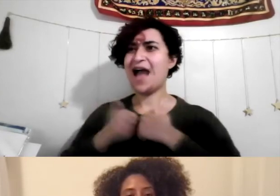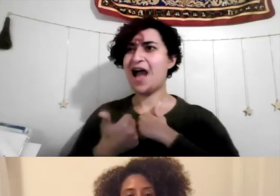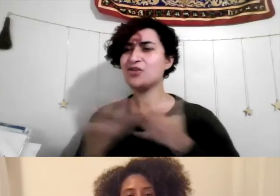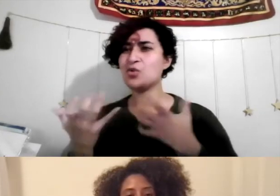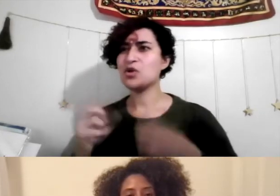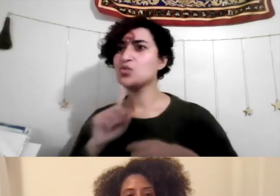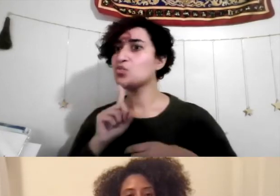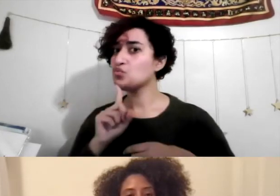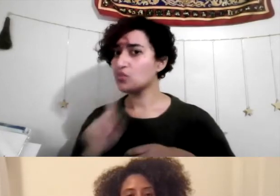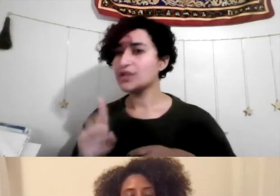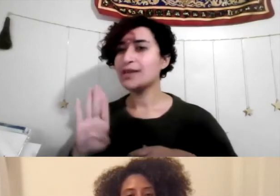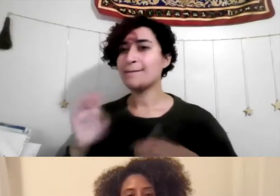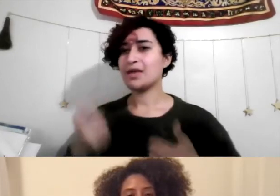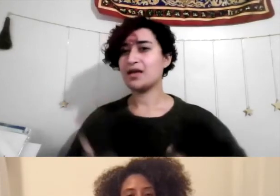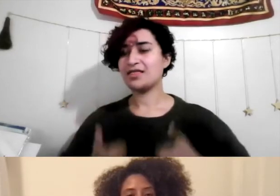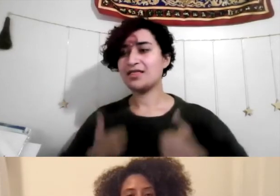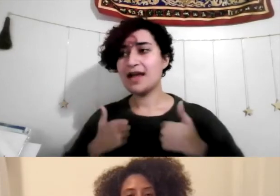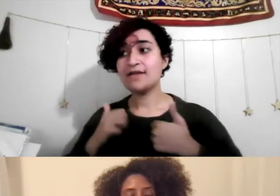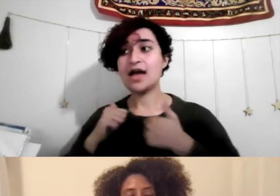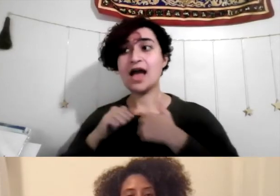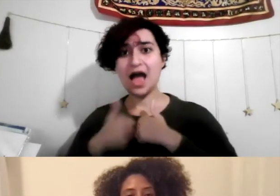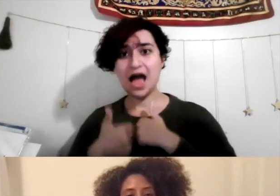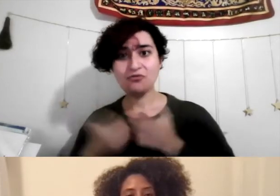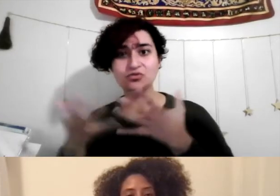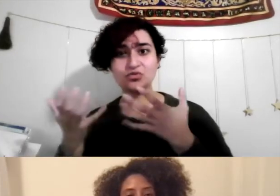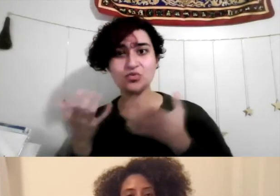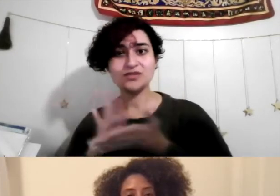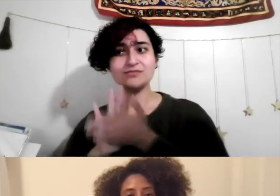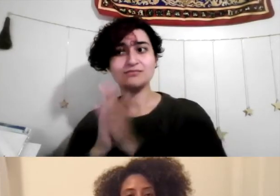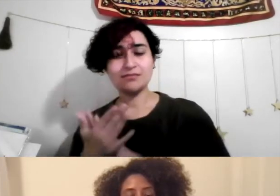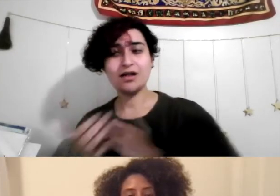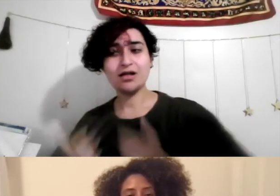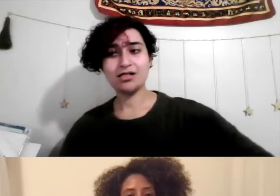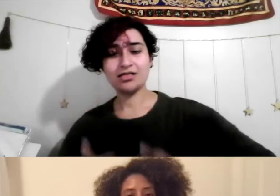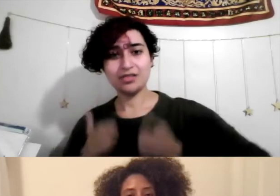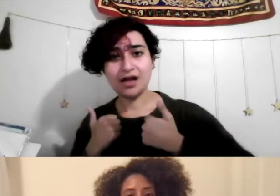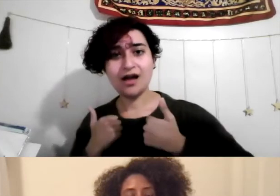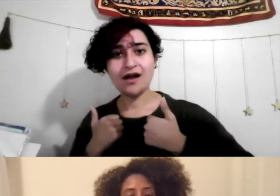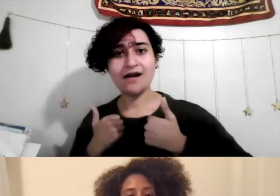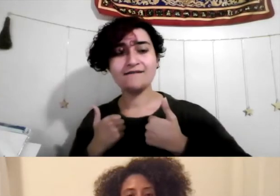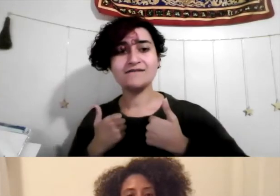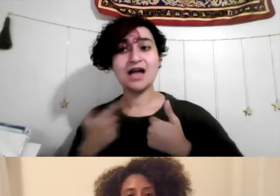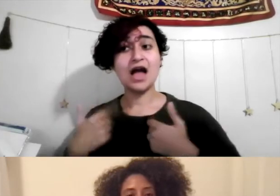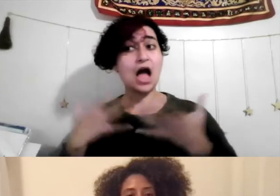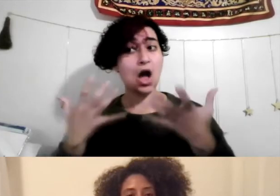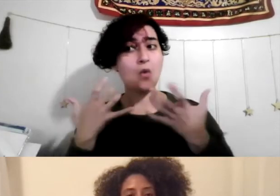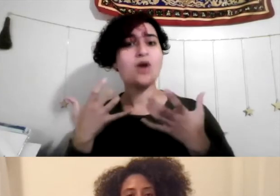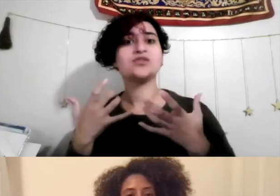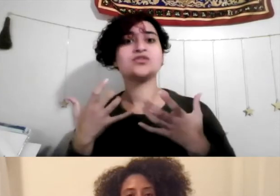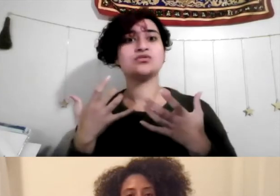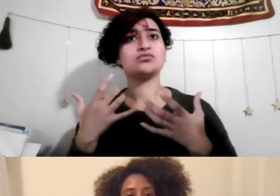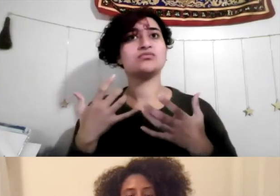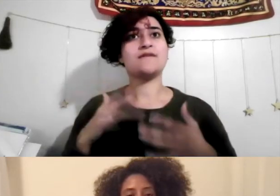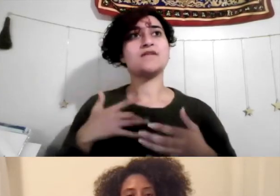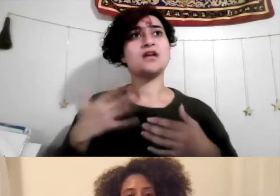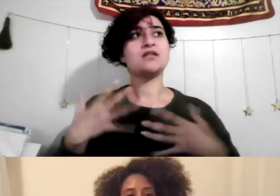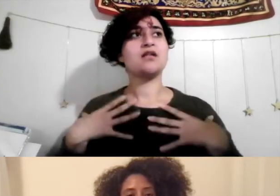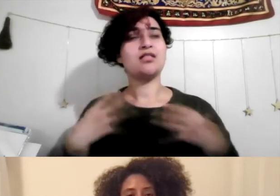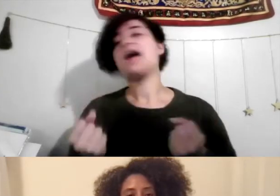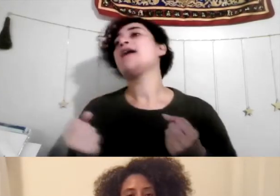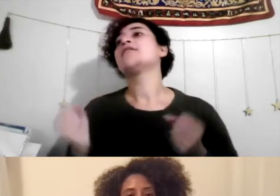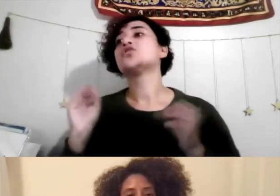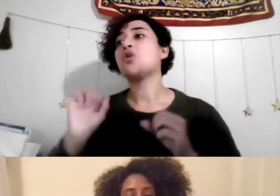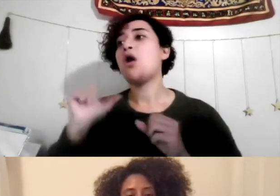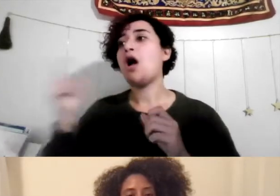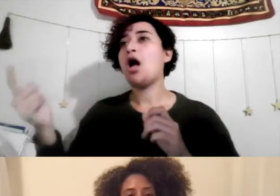How do you want to be alive? I want to be alive. And so all of those images, from